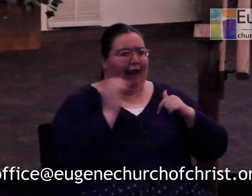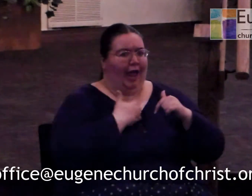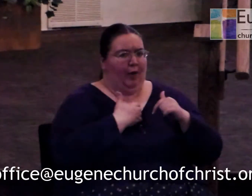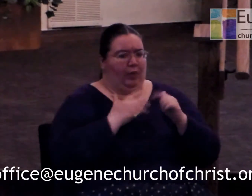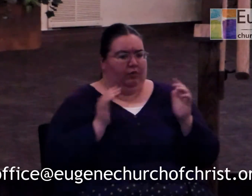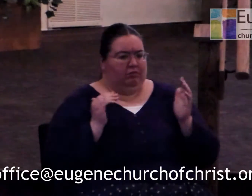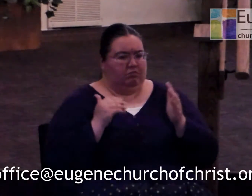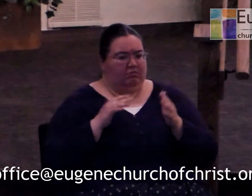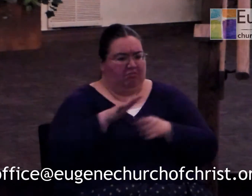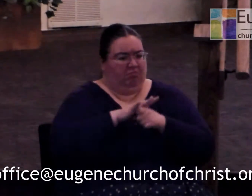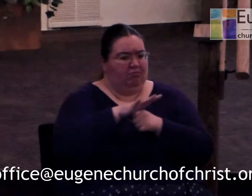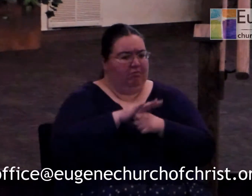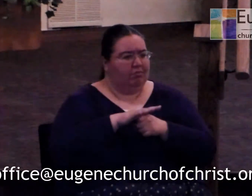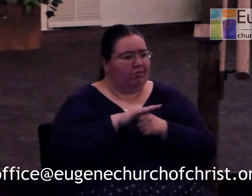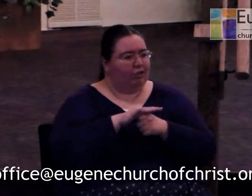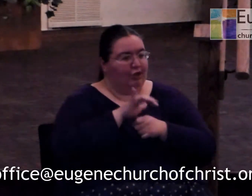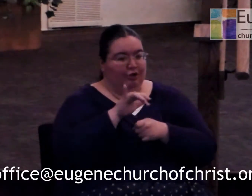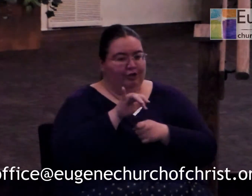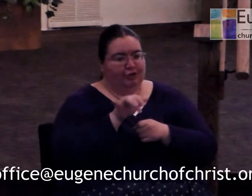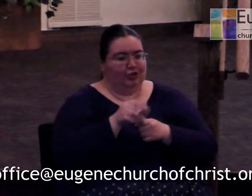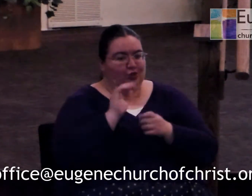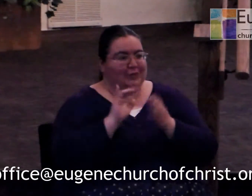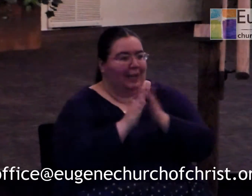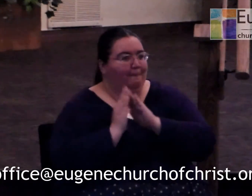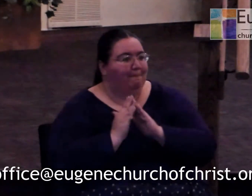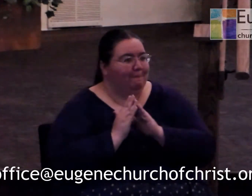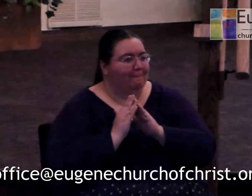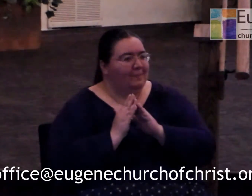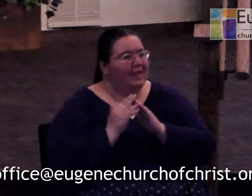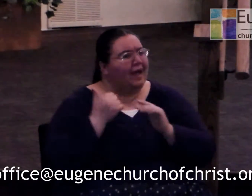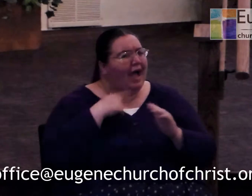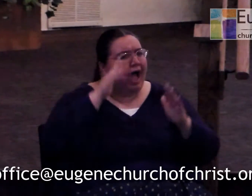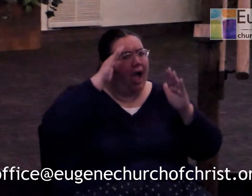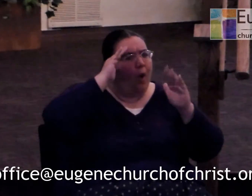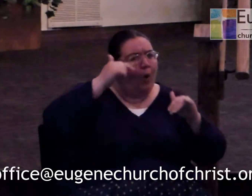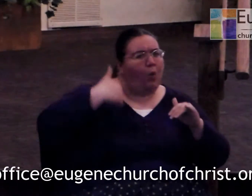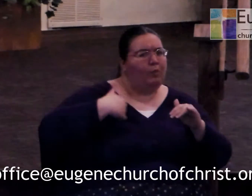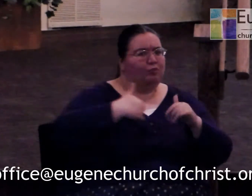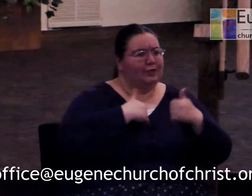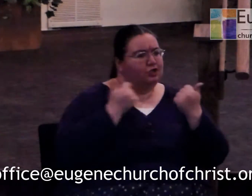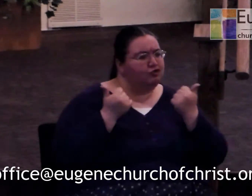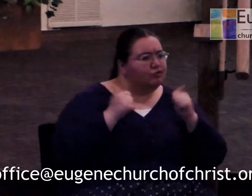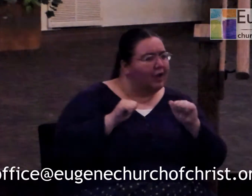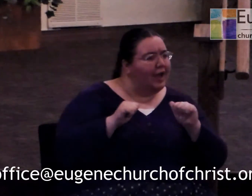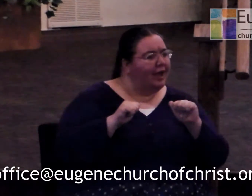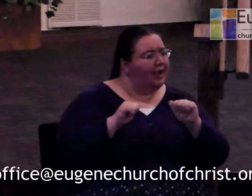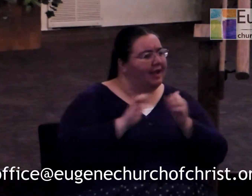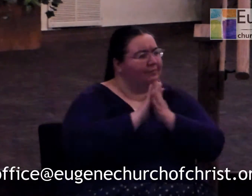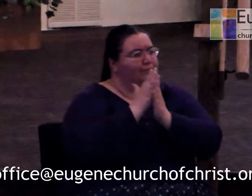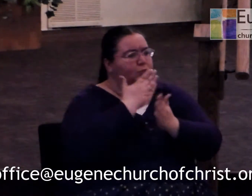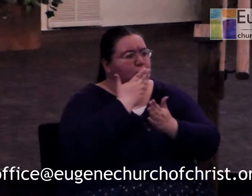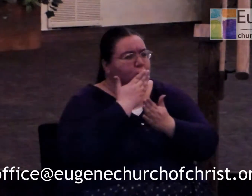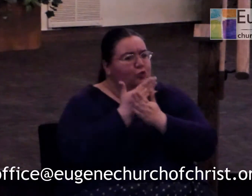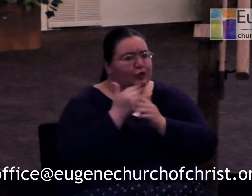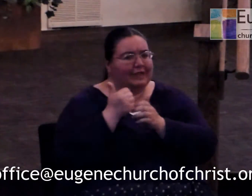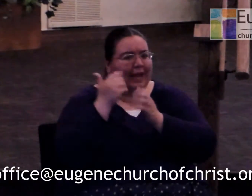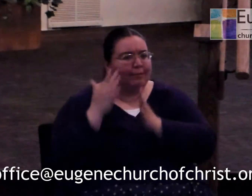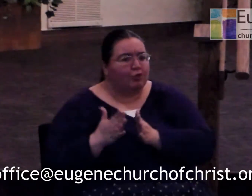a church to reach out to our neighborhood, and we try hard to be good neighbors. We try to, when there are concerns among the neighborhood, we try to listen to